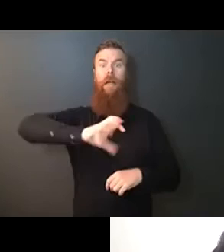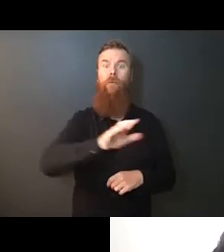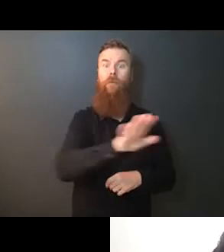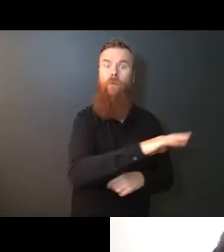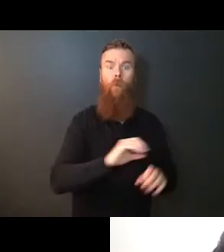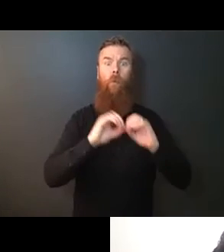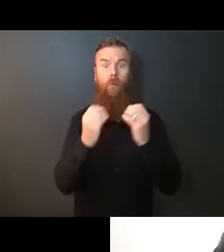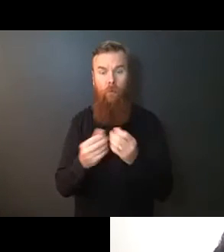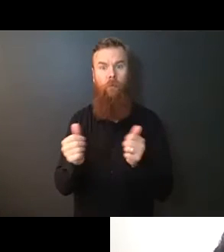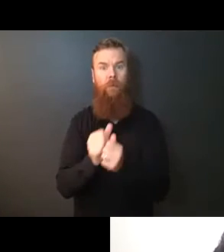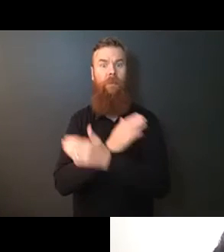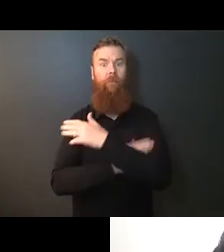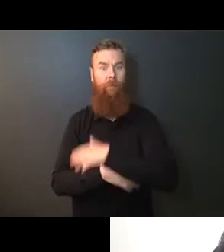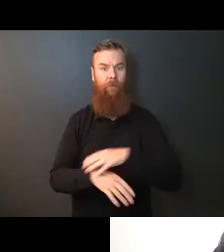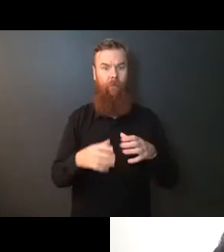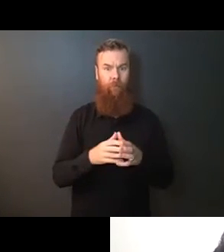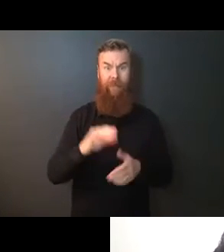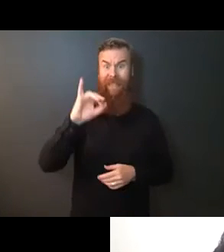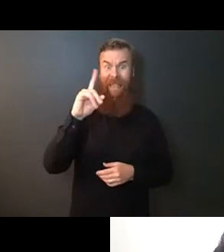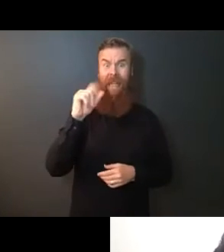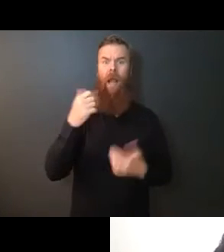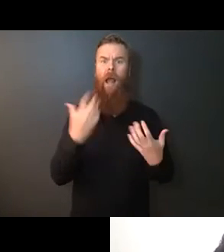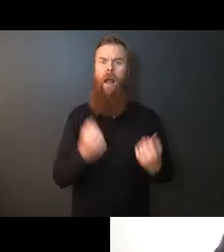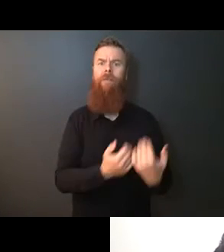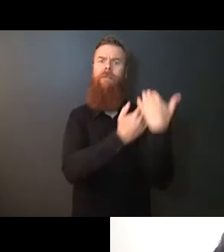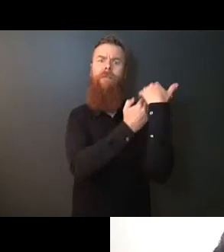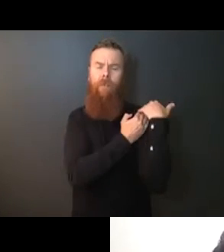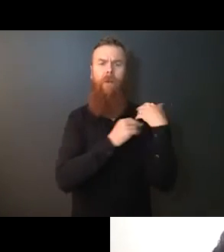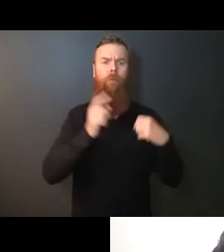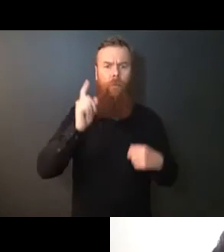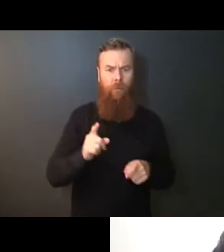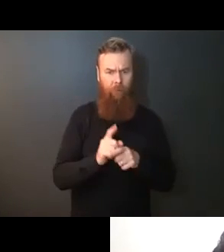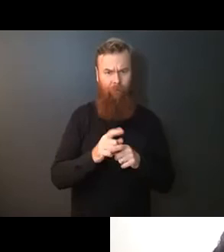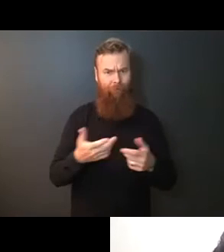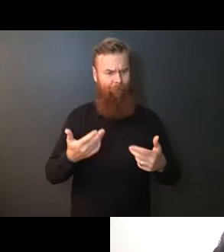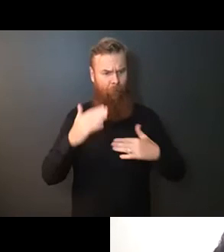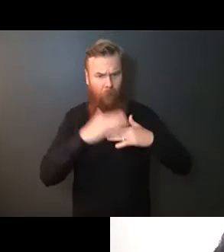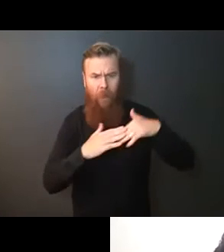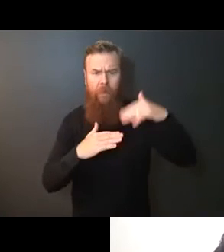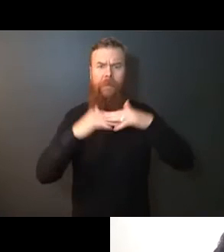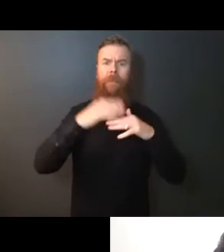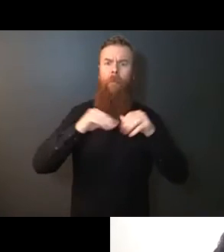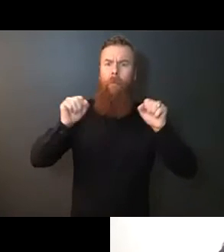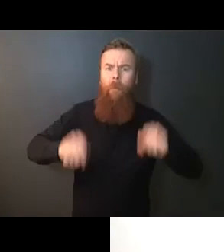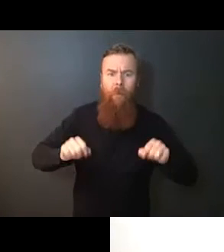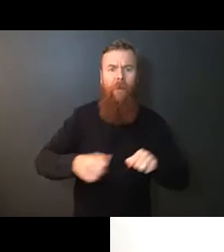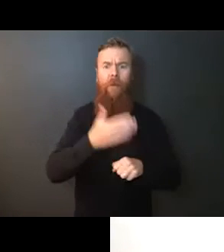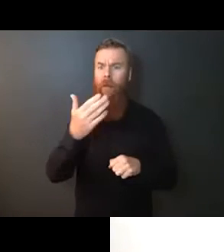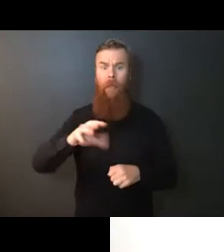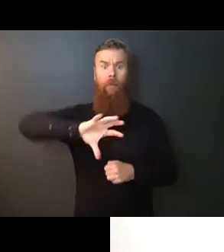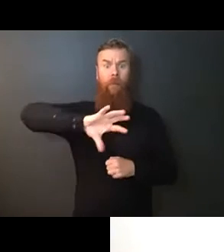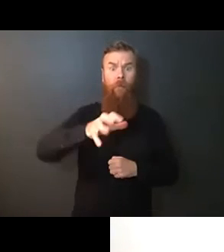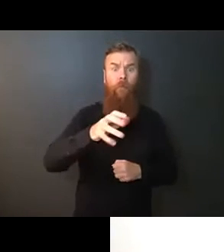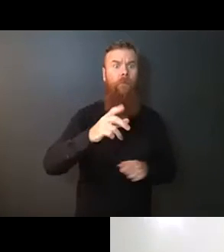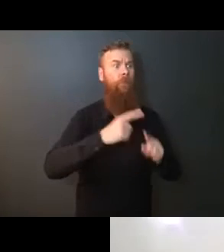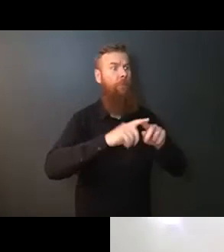create capacities among all the different levels, national, international, and regional, when it comes